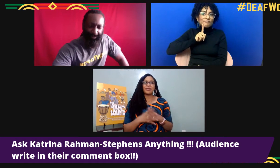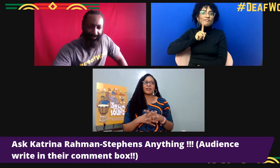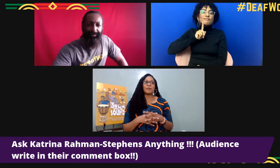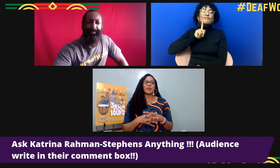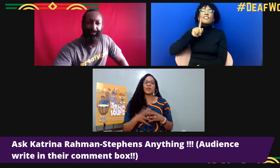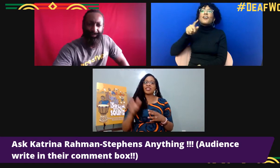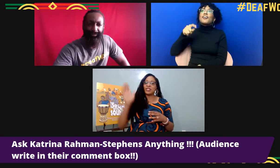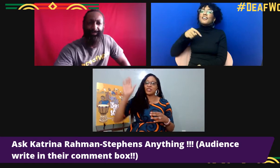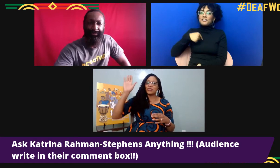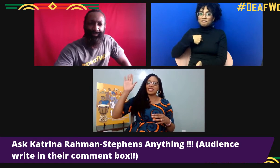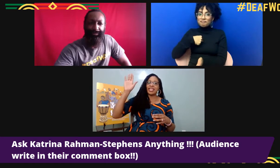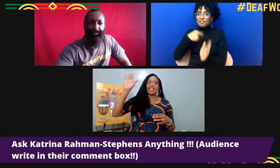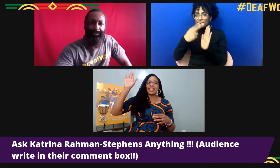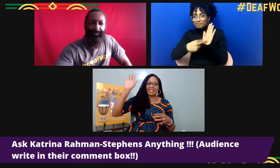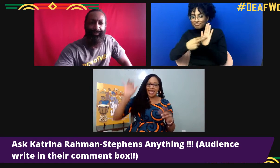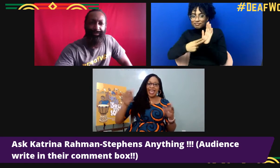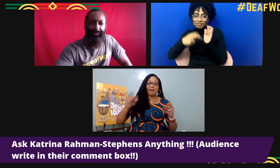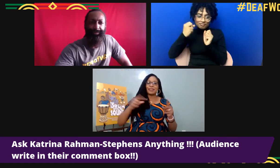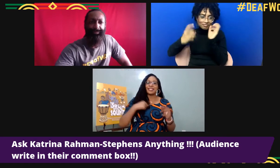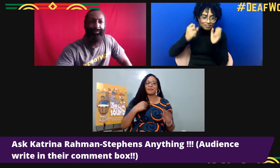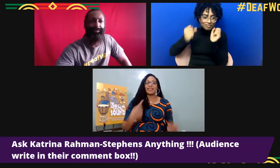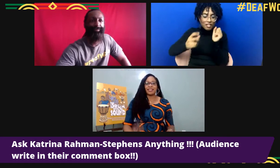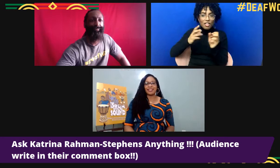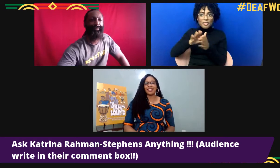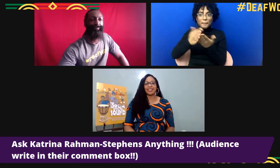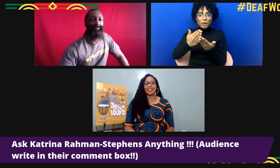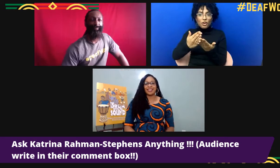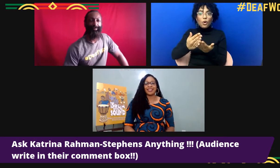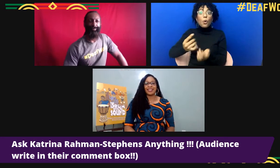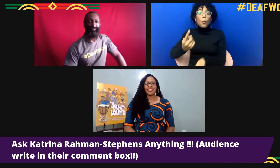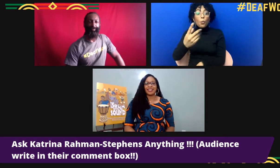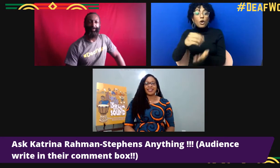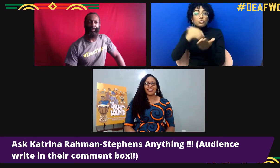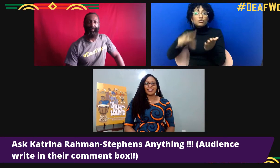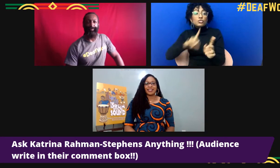the book, one of the students said that happened to me.